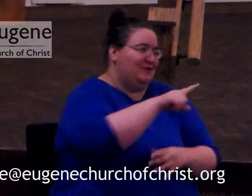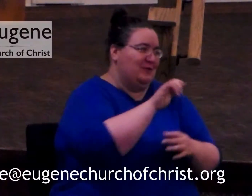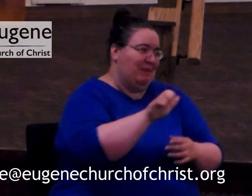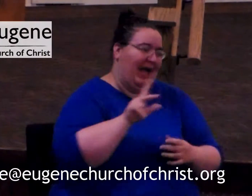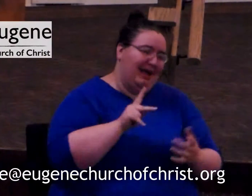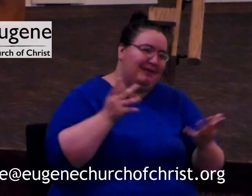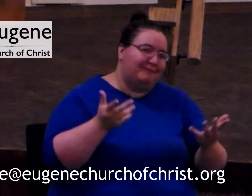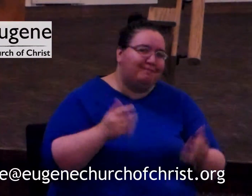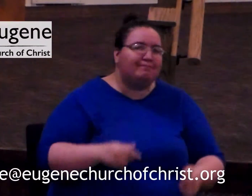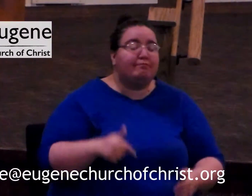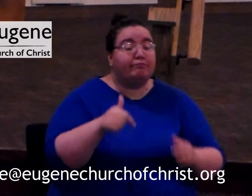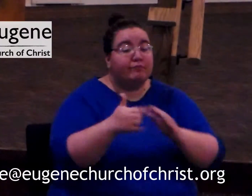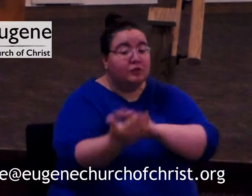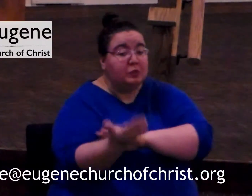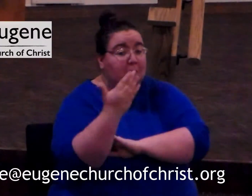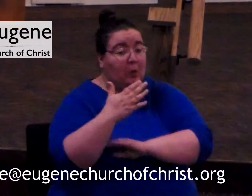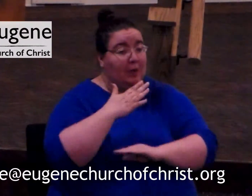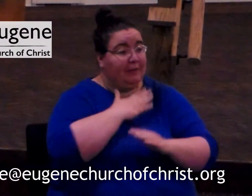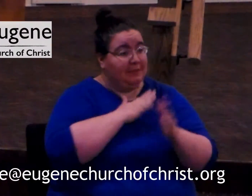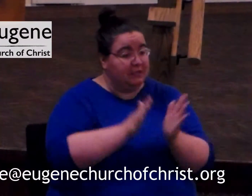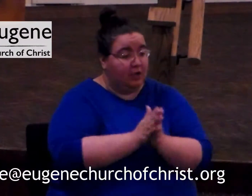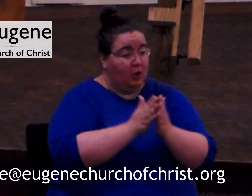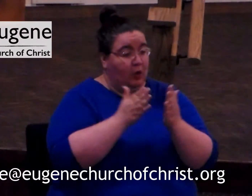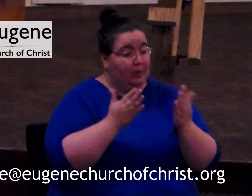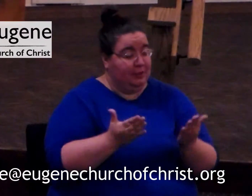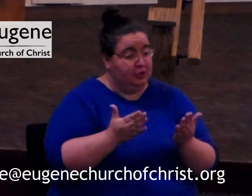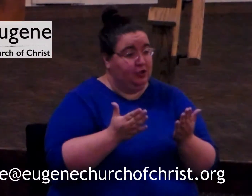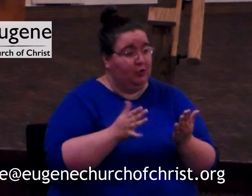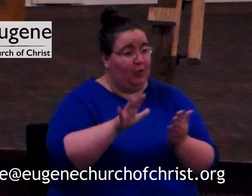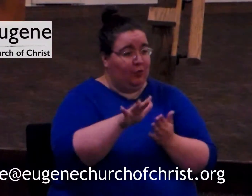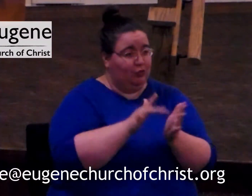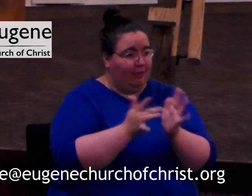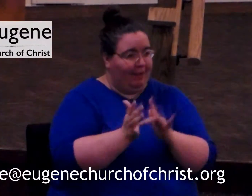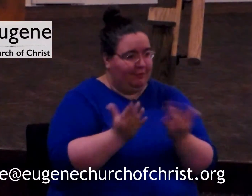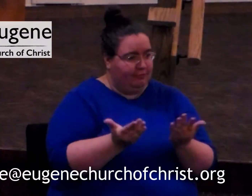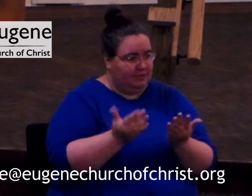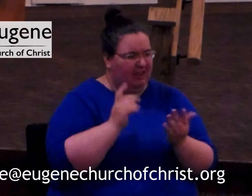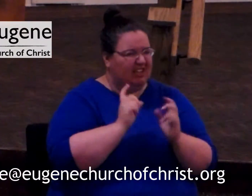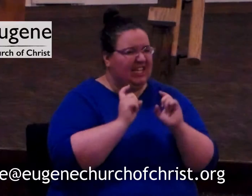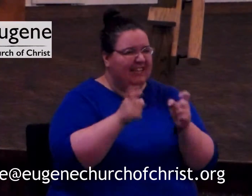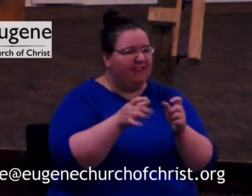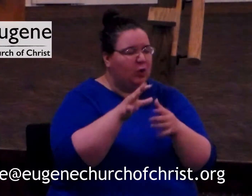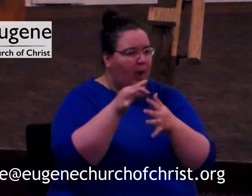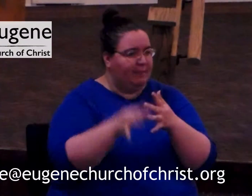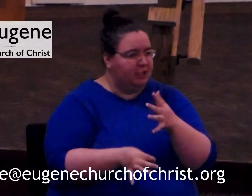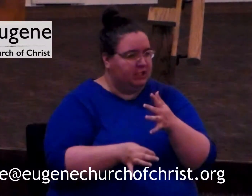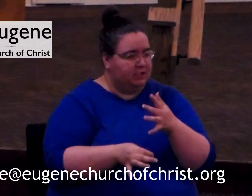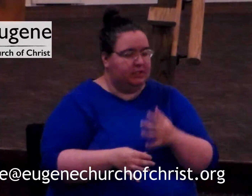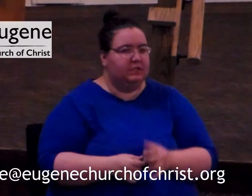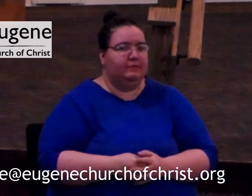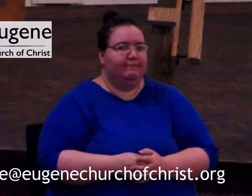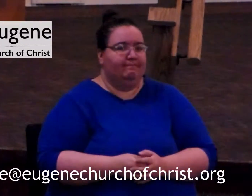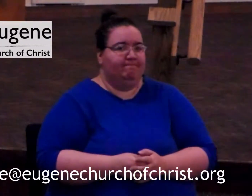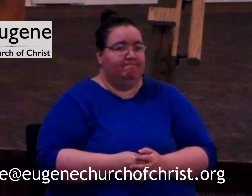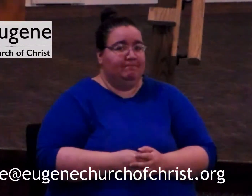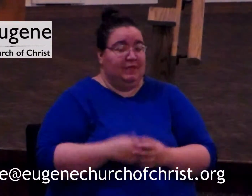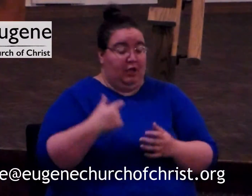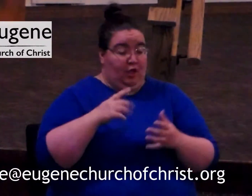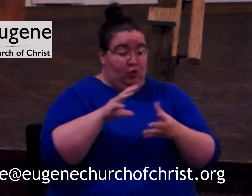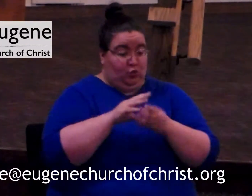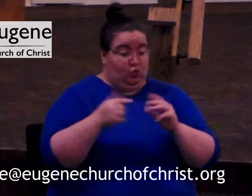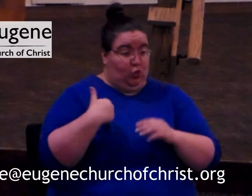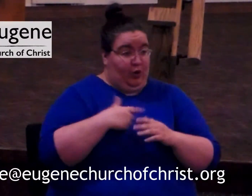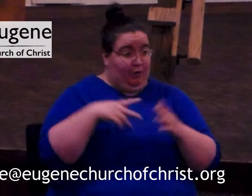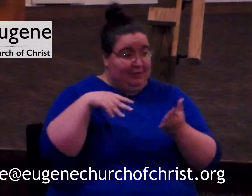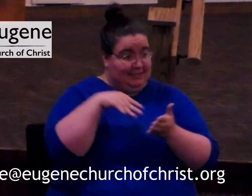This morning, if you'd like to turn in your Bibles, I'll give you options. The story we're going to look at is in Matthew, Mark, and